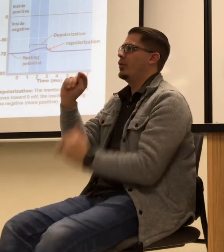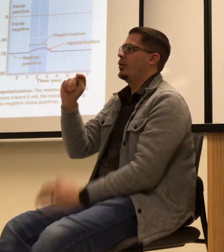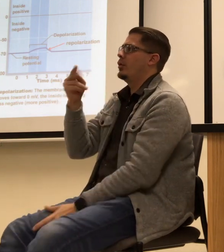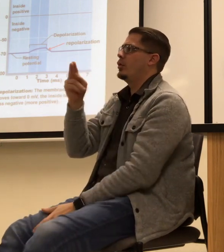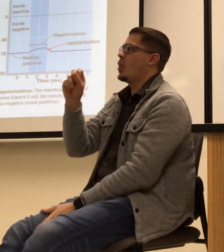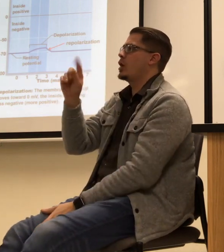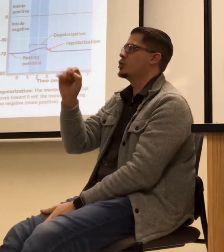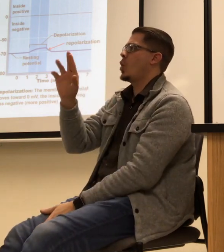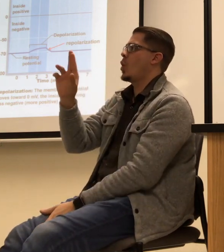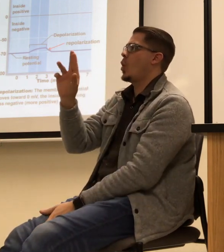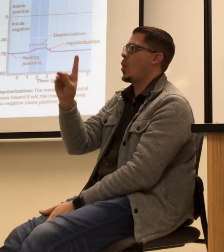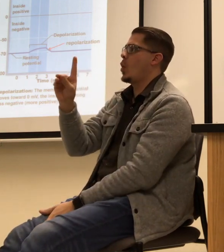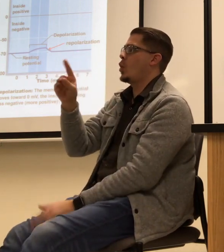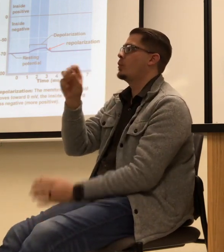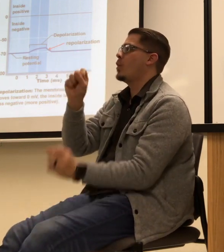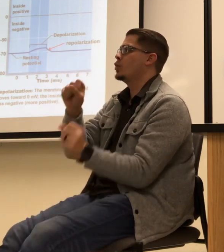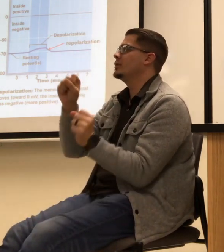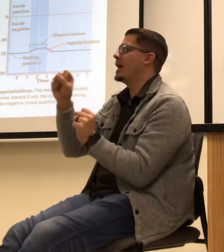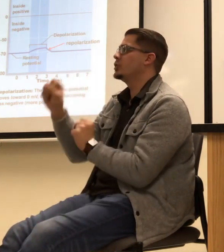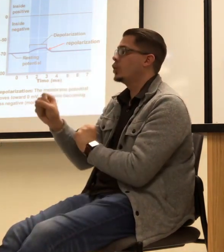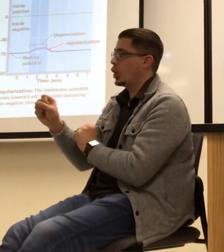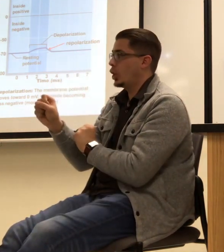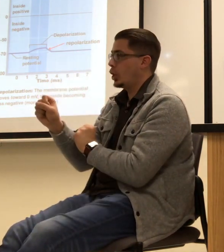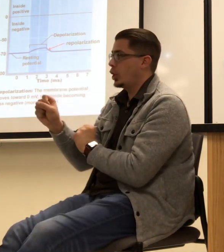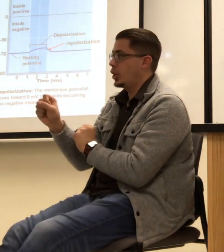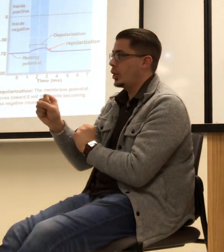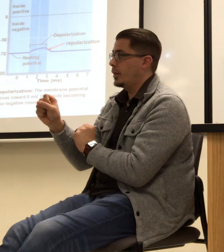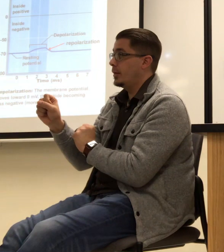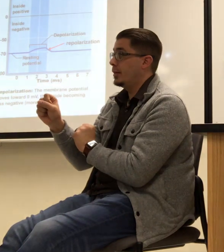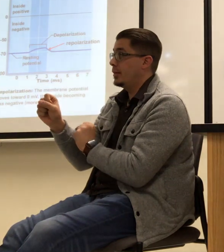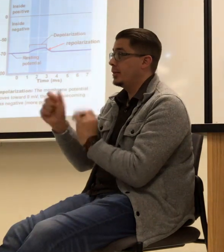threshold potential